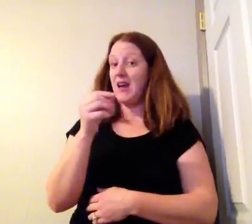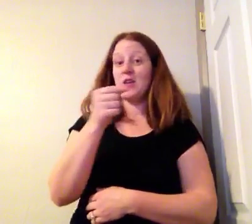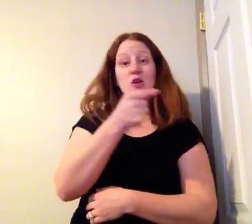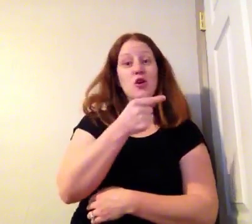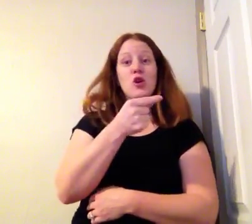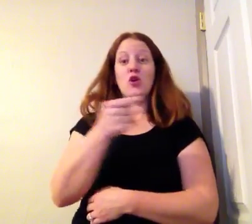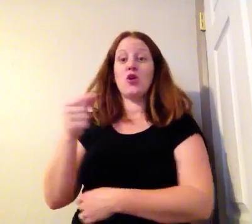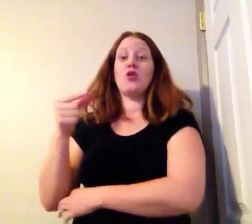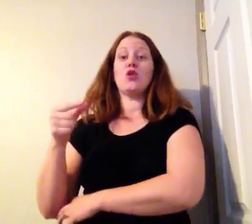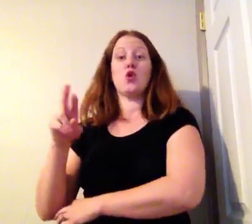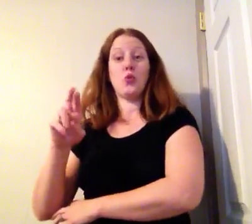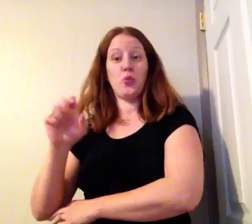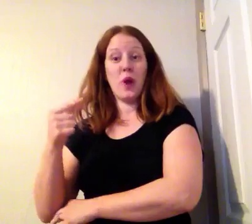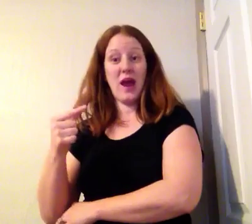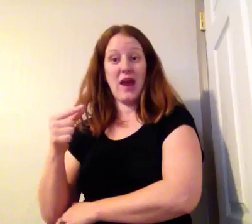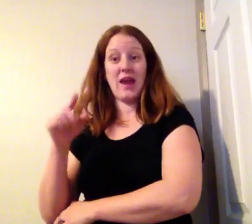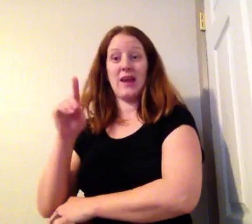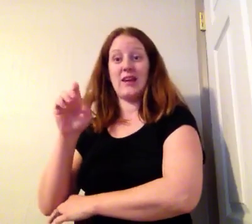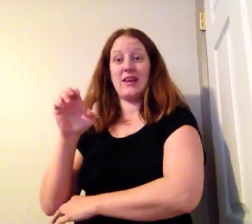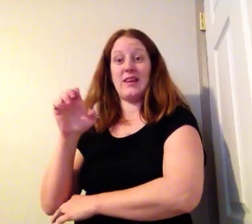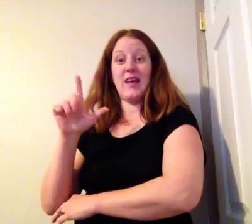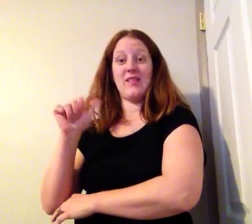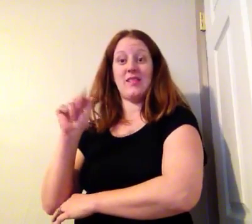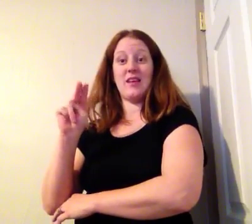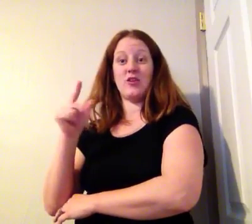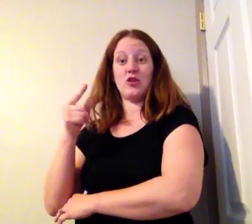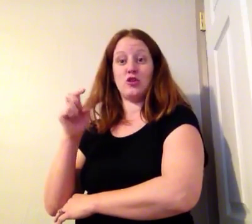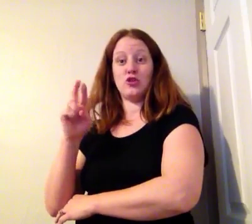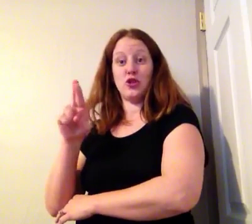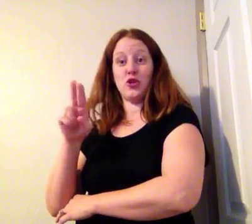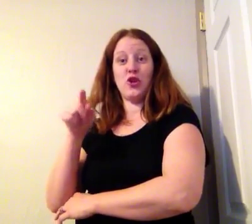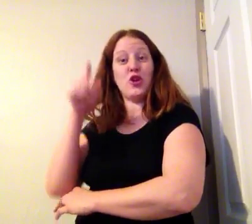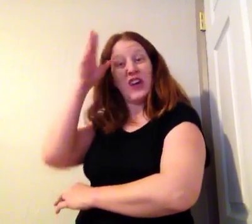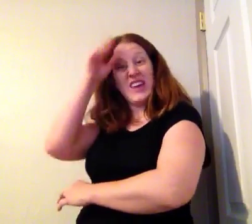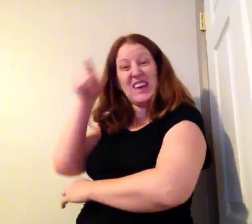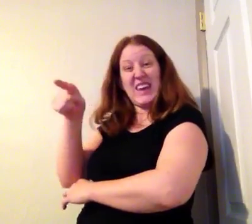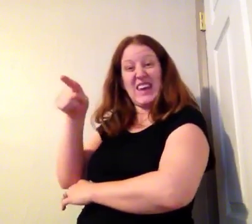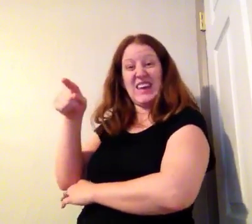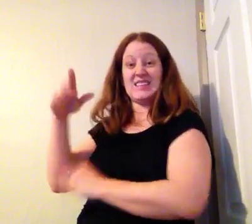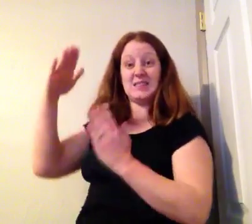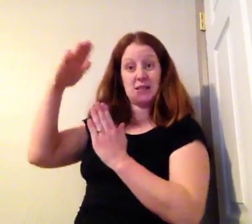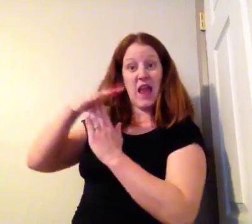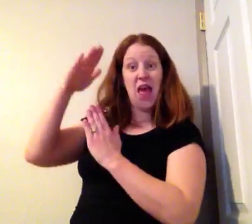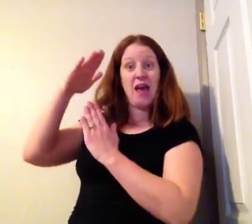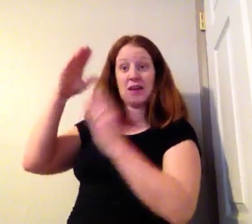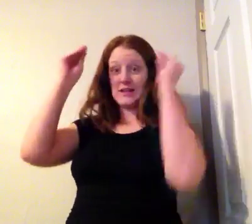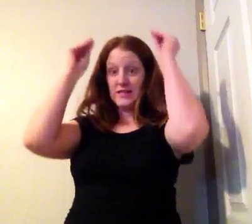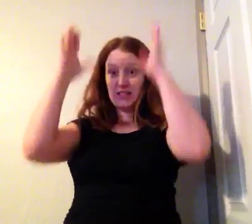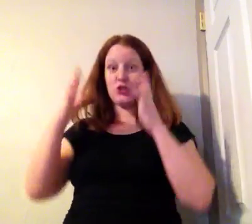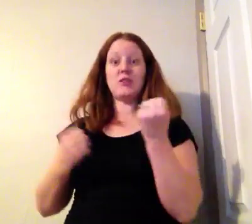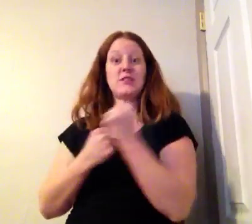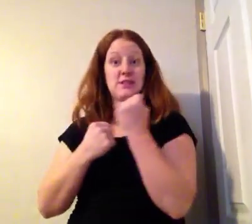head TA, and he will hold some lectures for you, and he will also hold